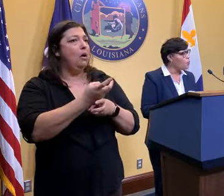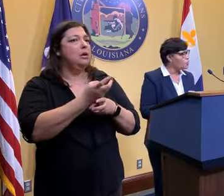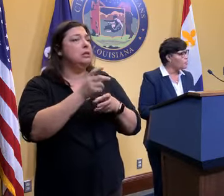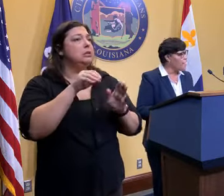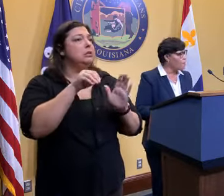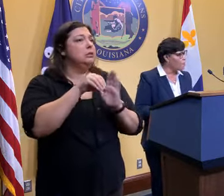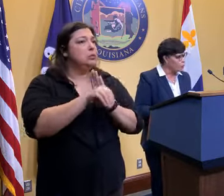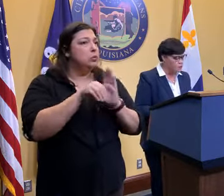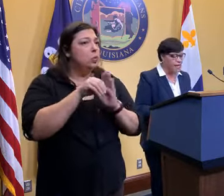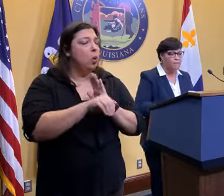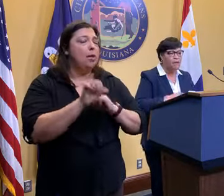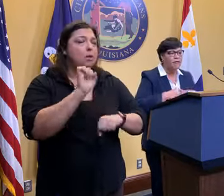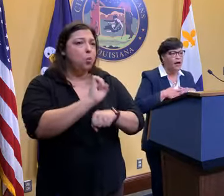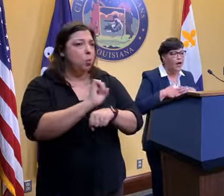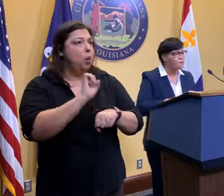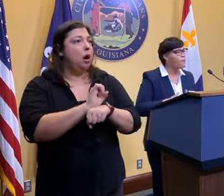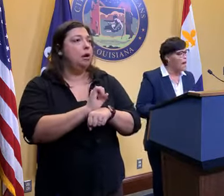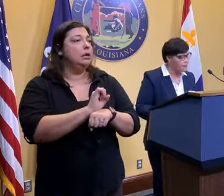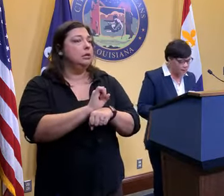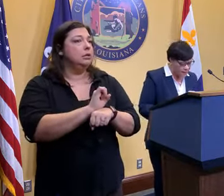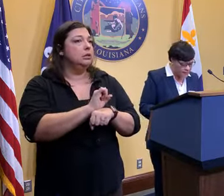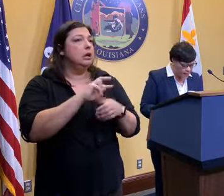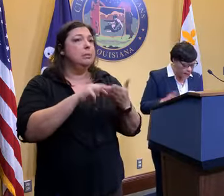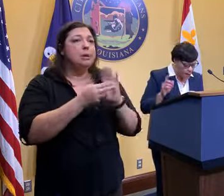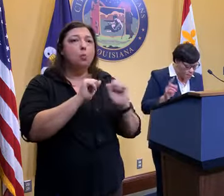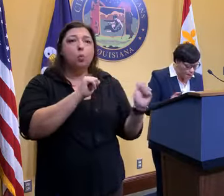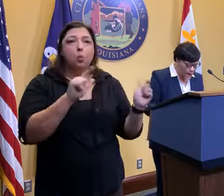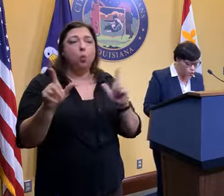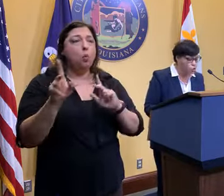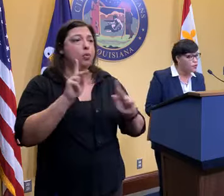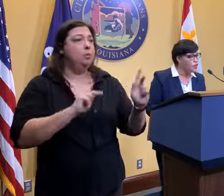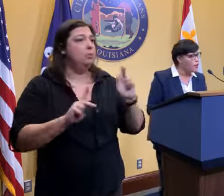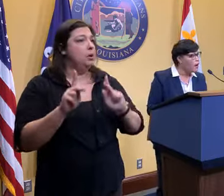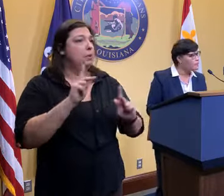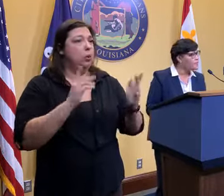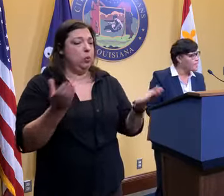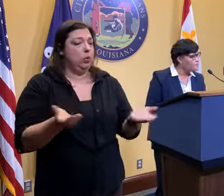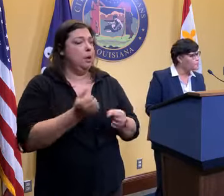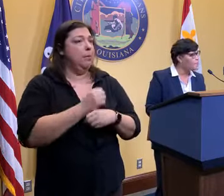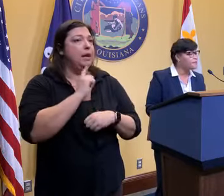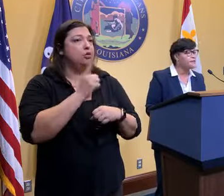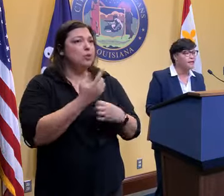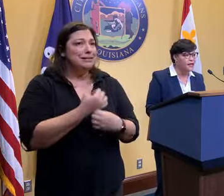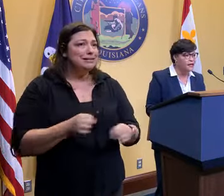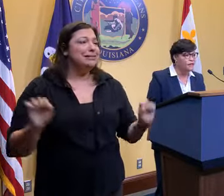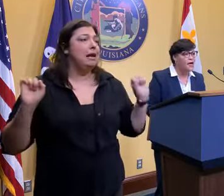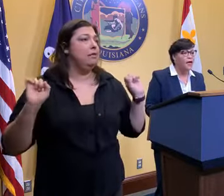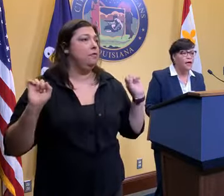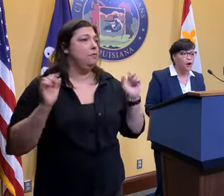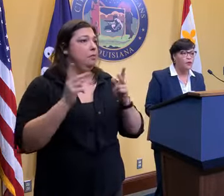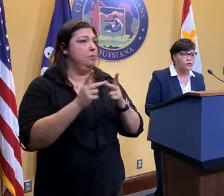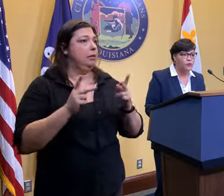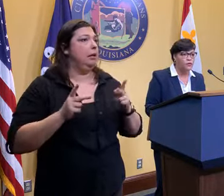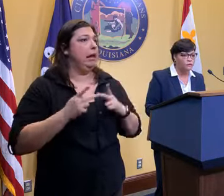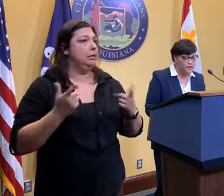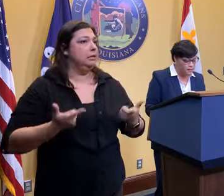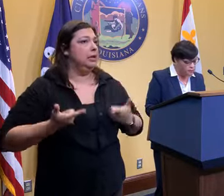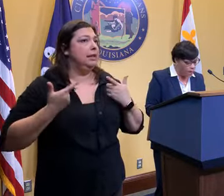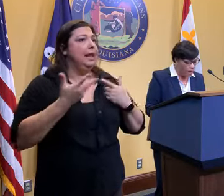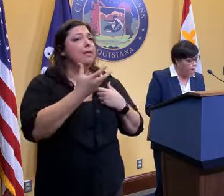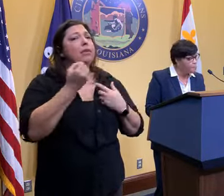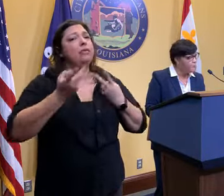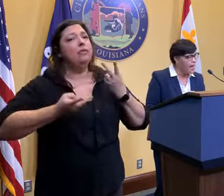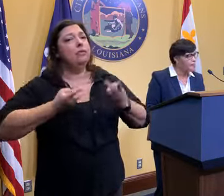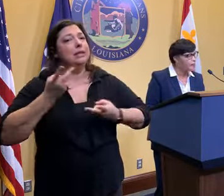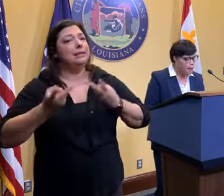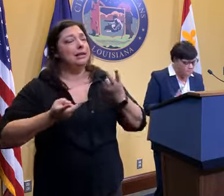of New Orleans have worked. And it means everybody in this city making sure that we are the safest place to live and also to visit. So